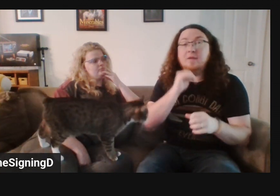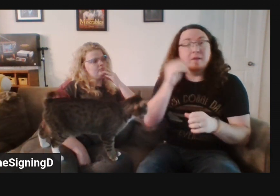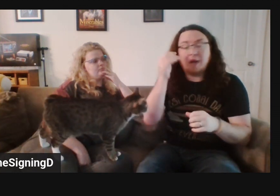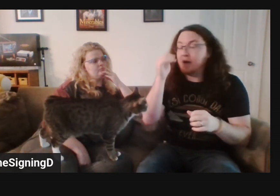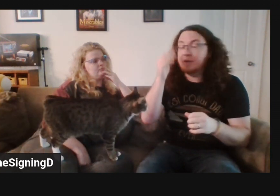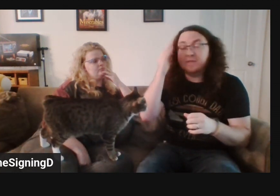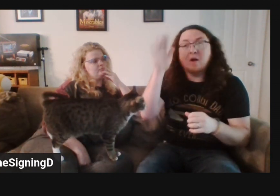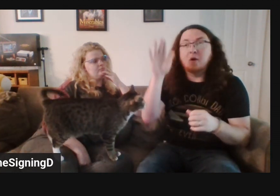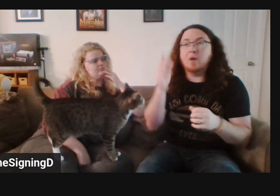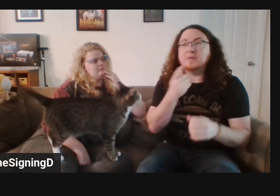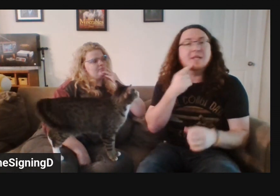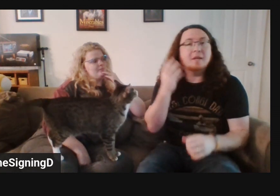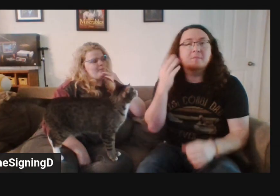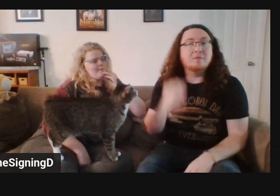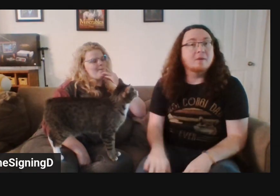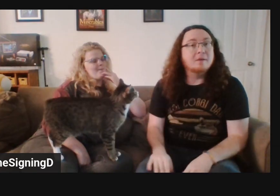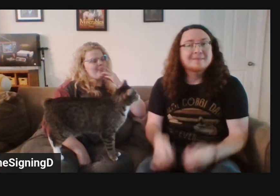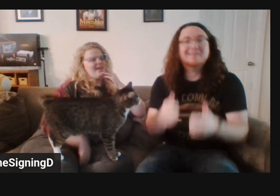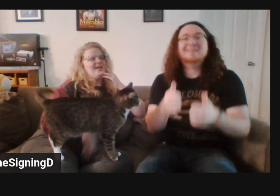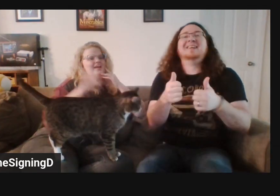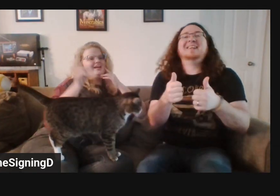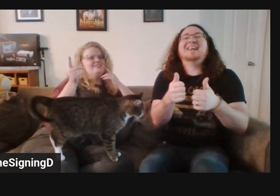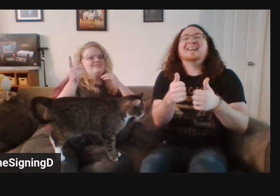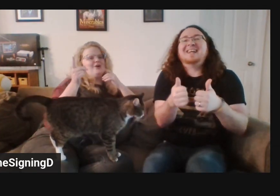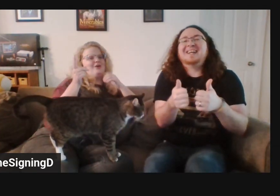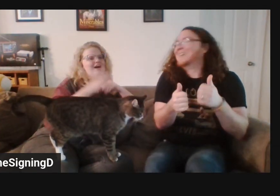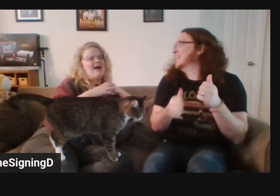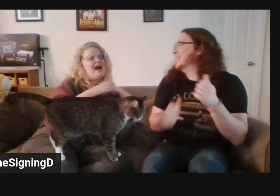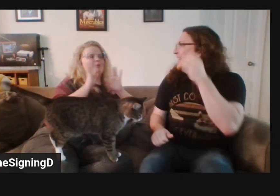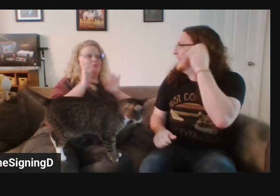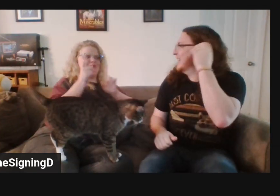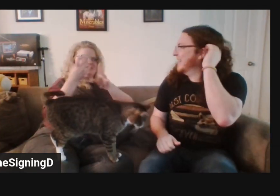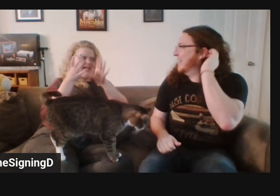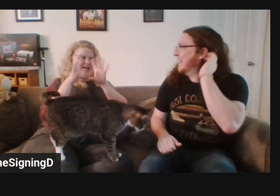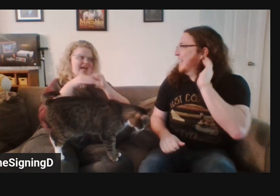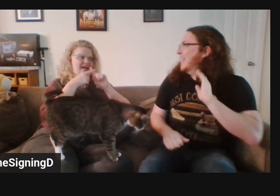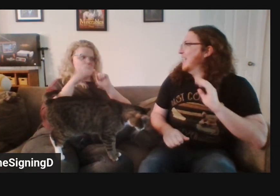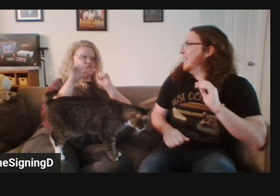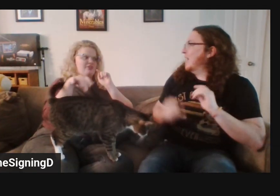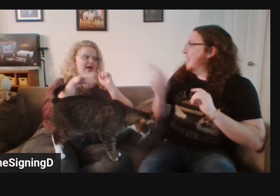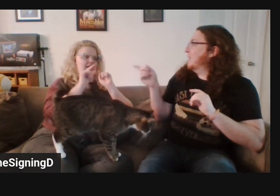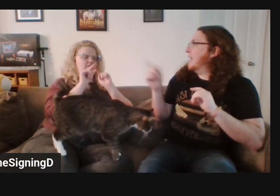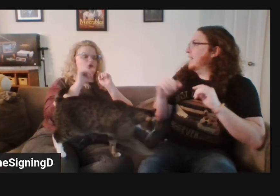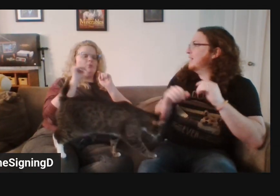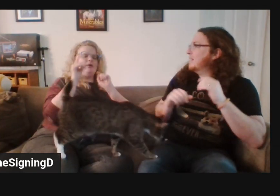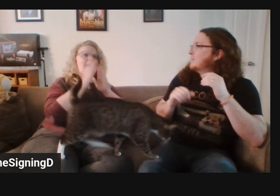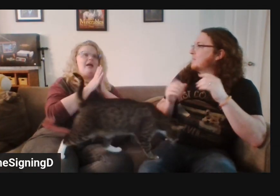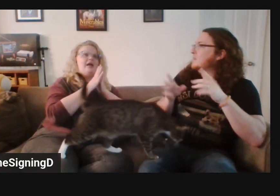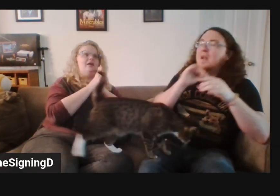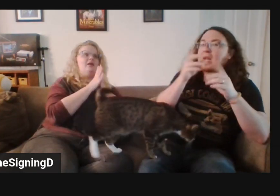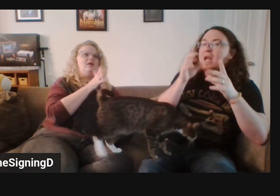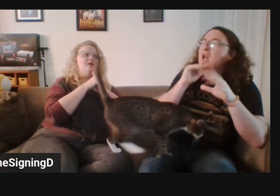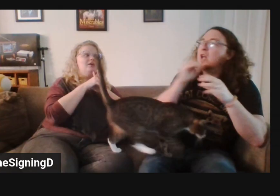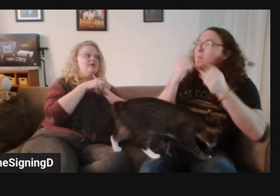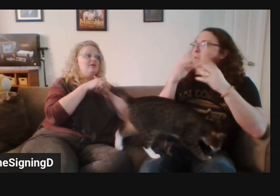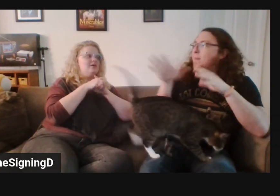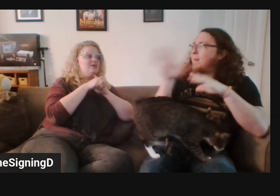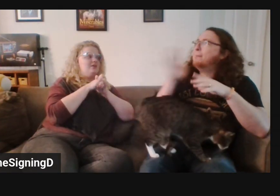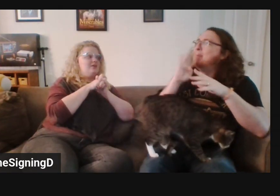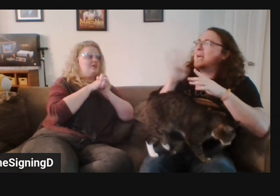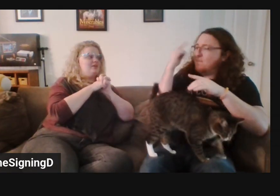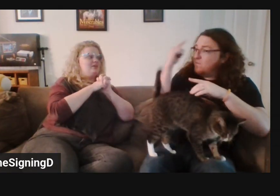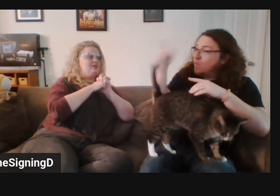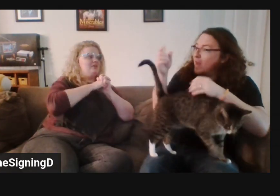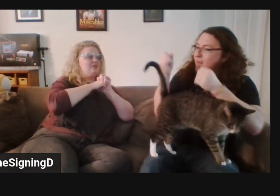I don't even know what I was saying before. I think individualism, right? So it's not so much about speaking for the